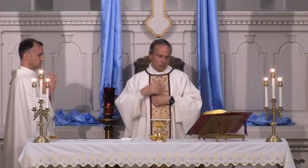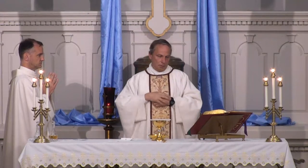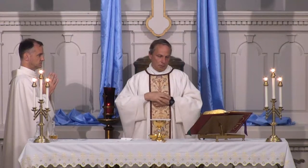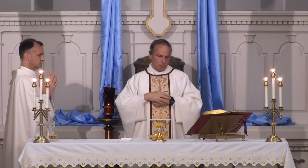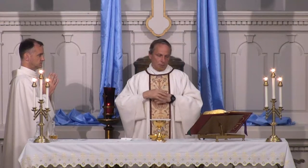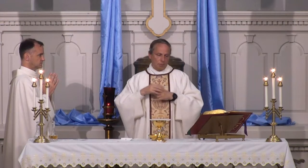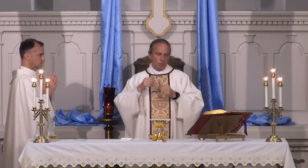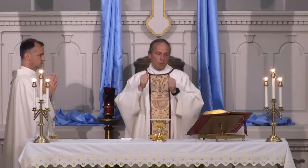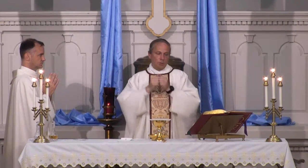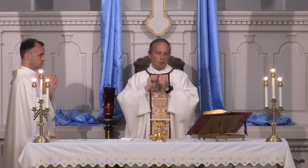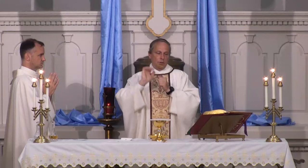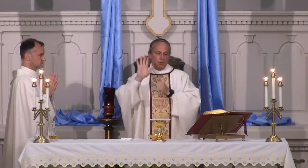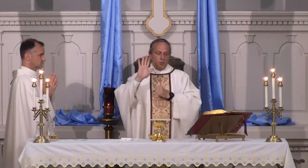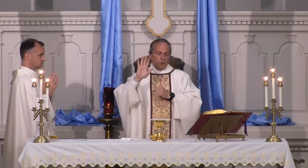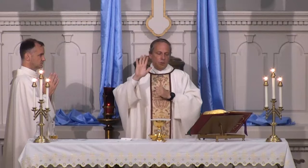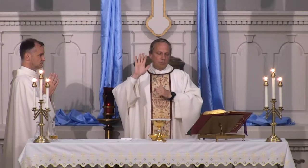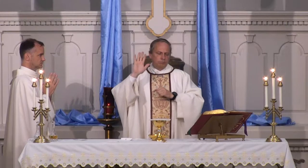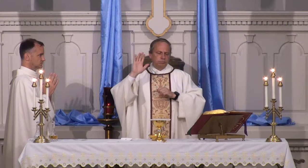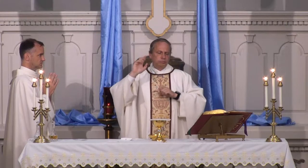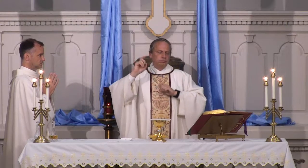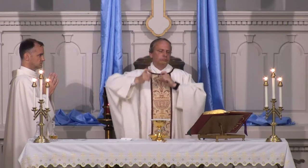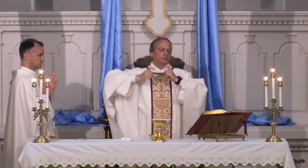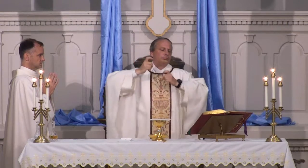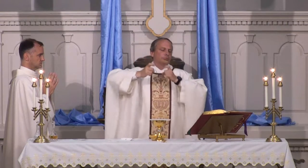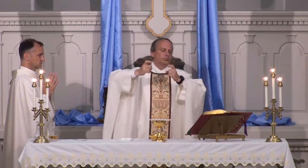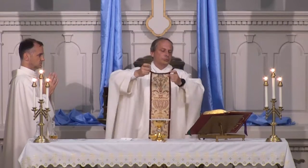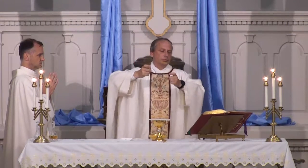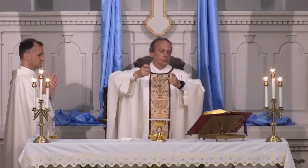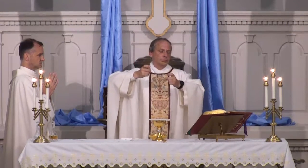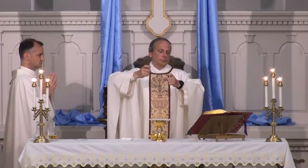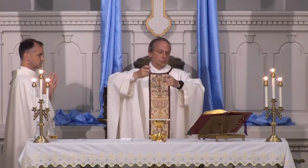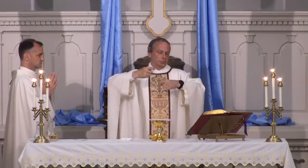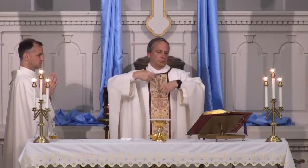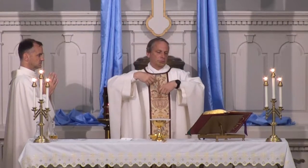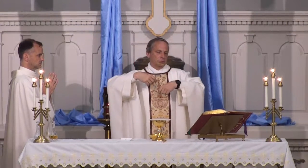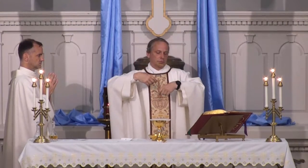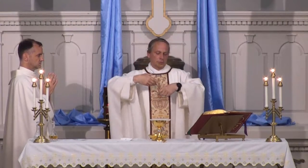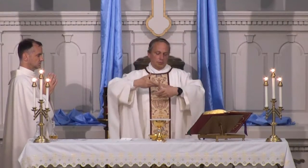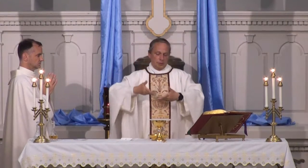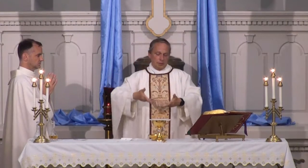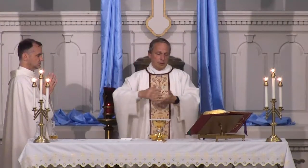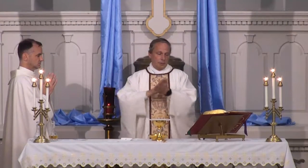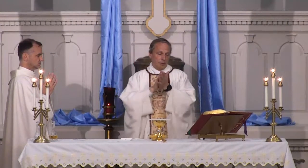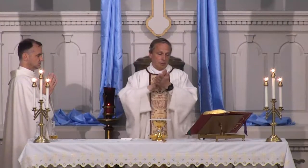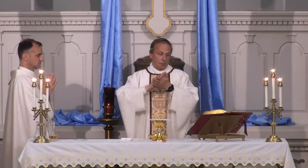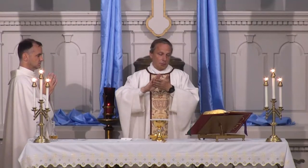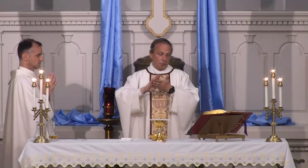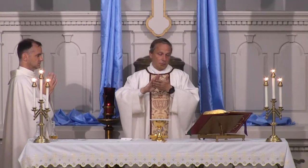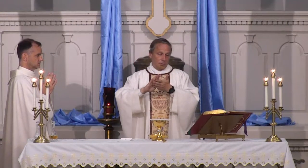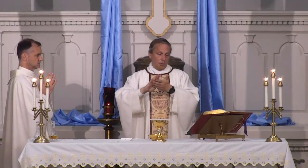offerings, so that, purified by your graciousness,